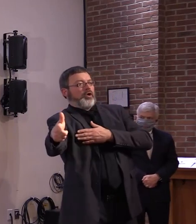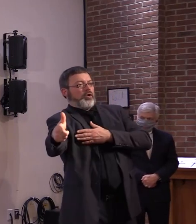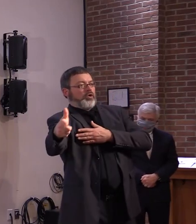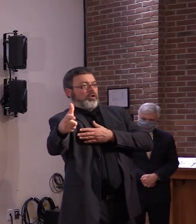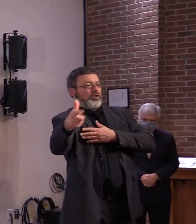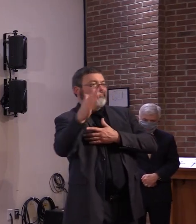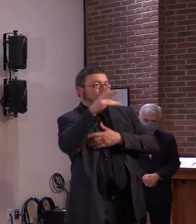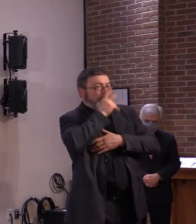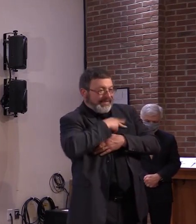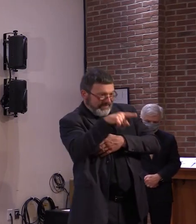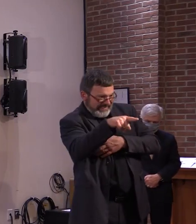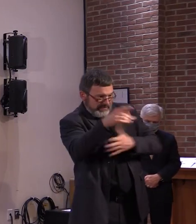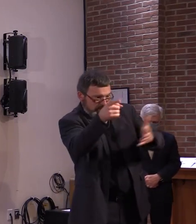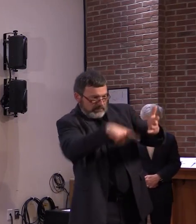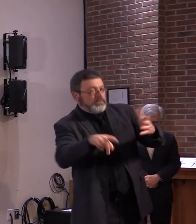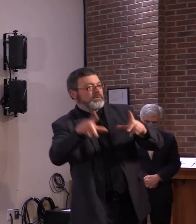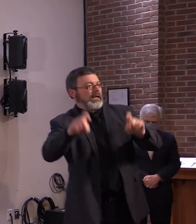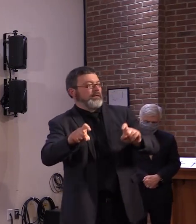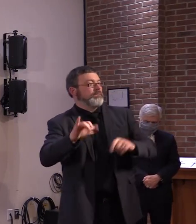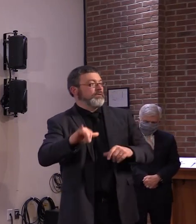Andrew, Caledonian Record.